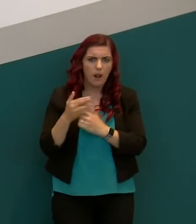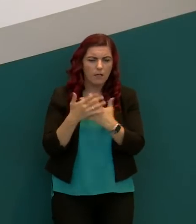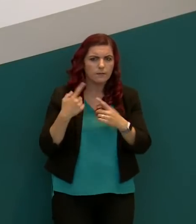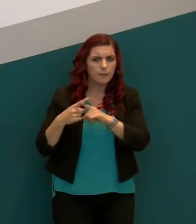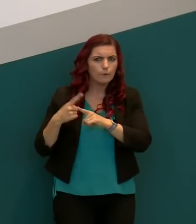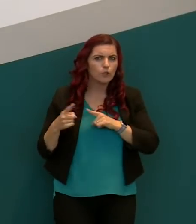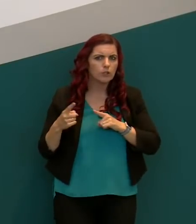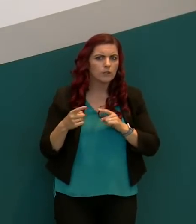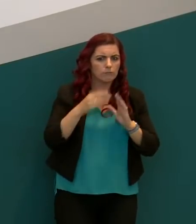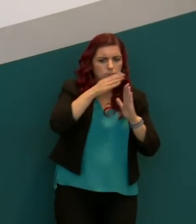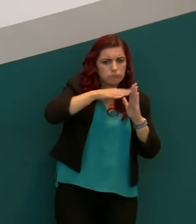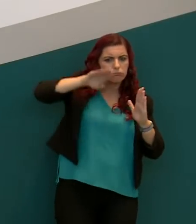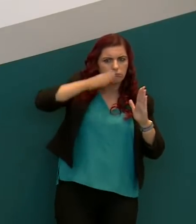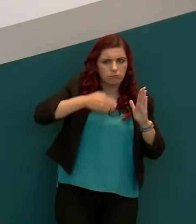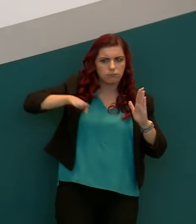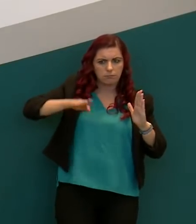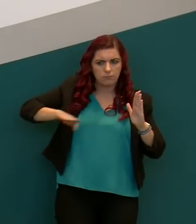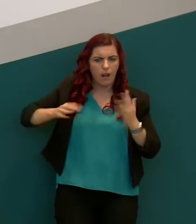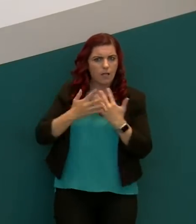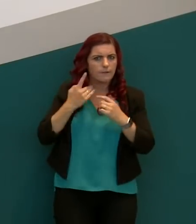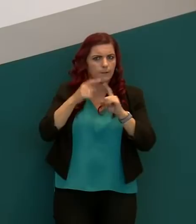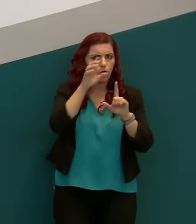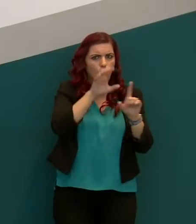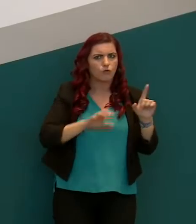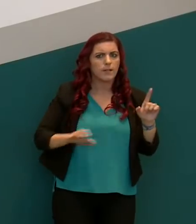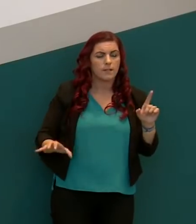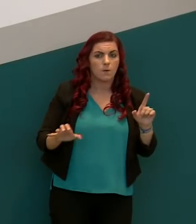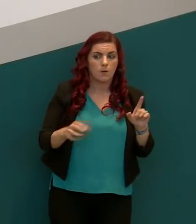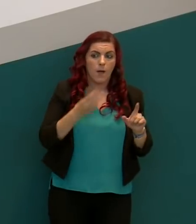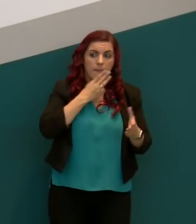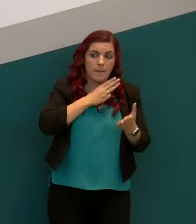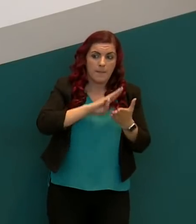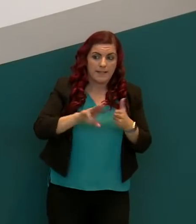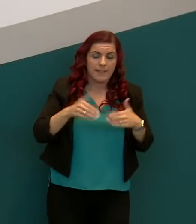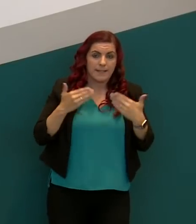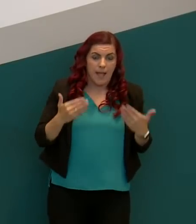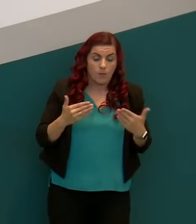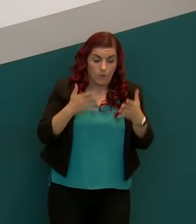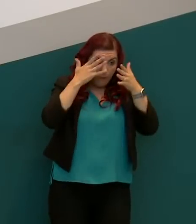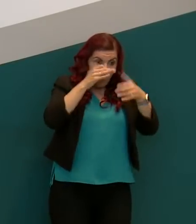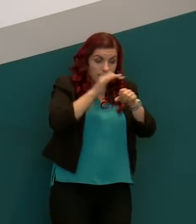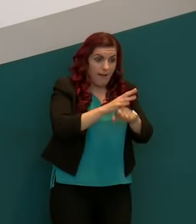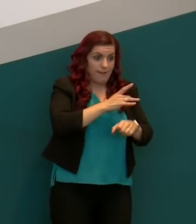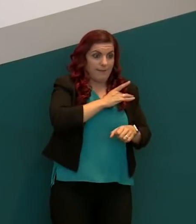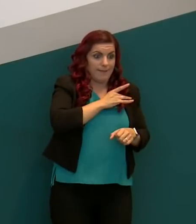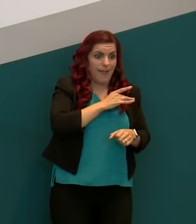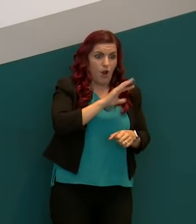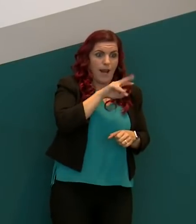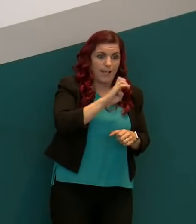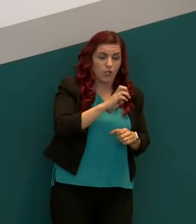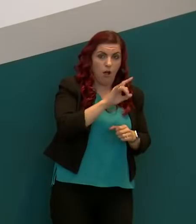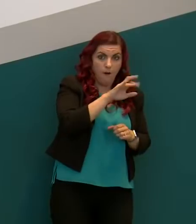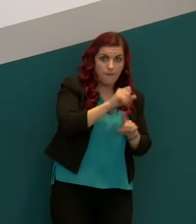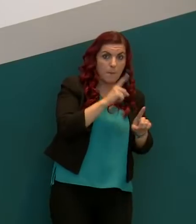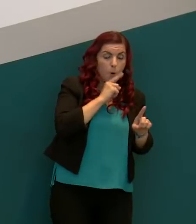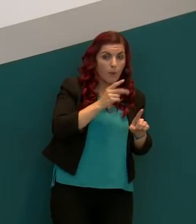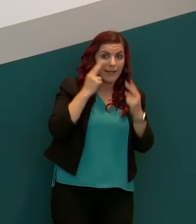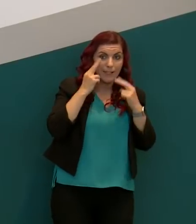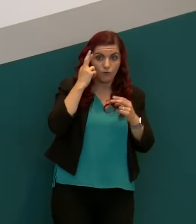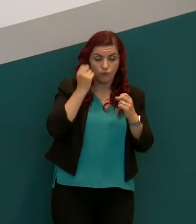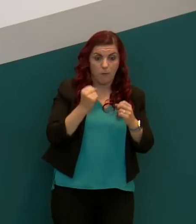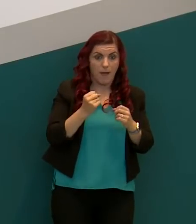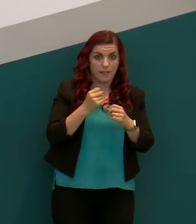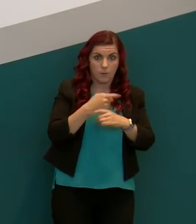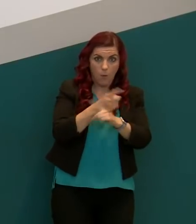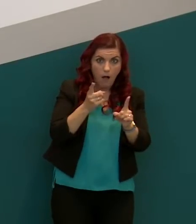so the message, very understandably, the message is centred around Kildare, Laois and Offaly. But really, we need to reiterate again to